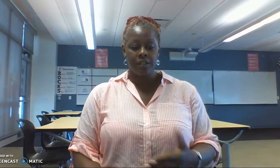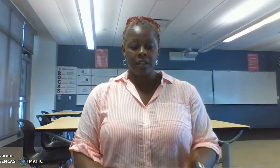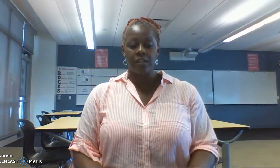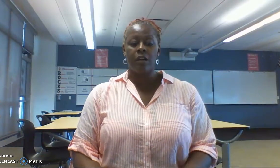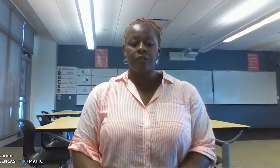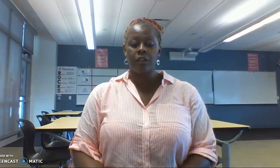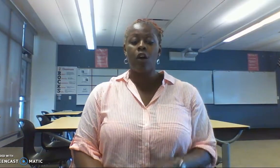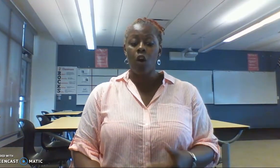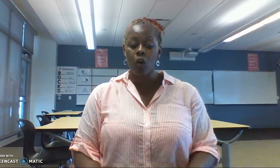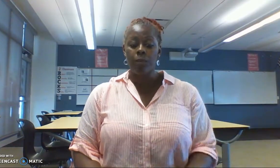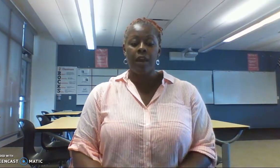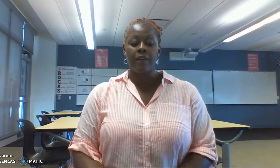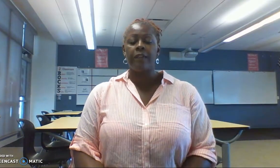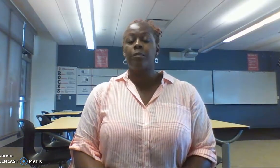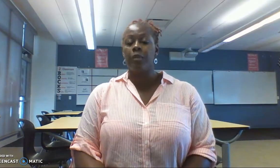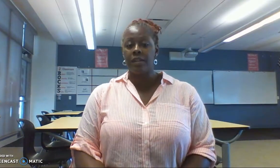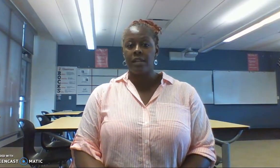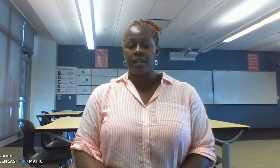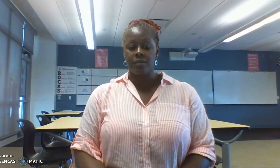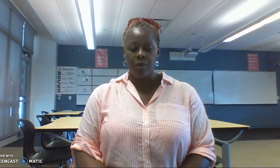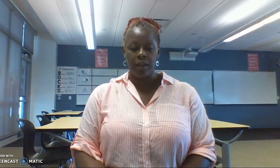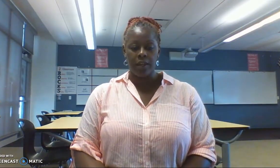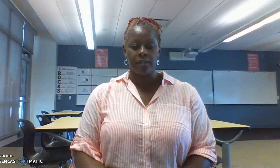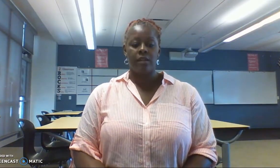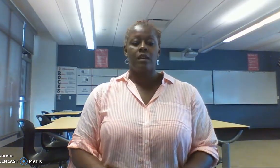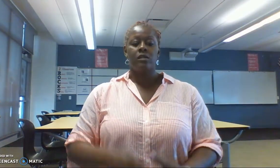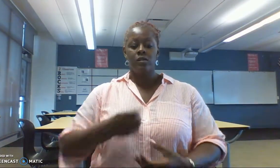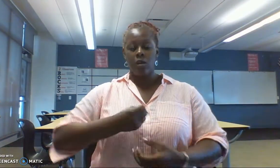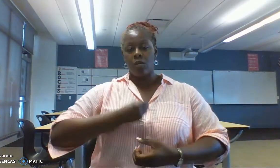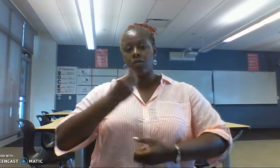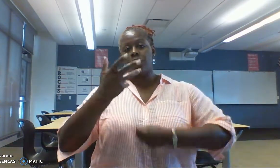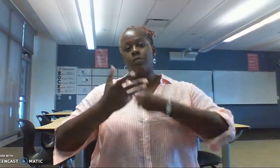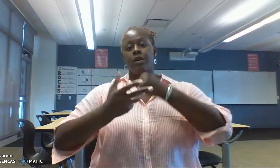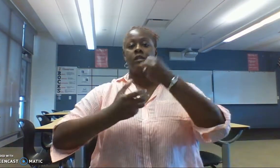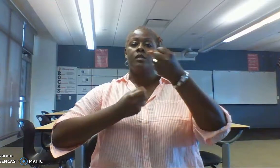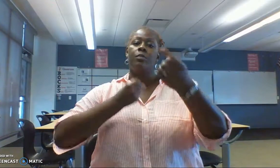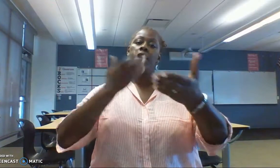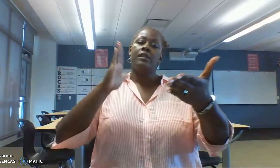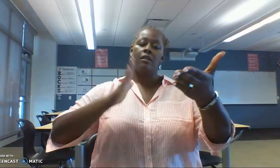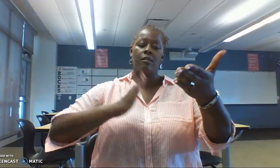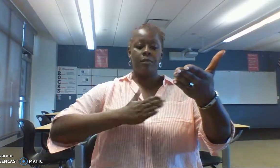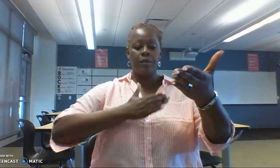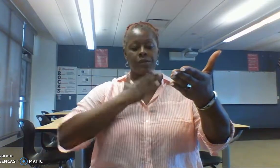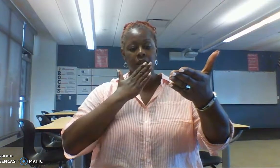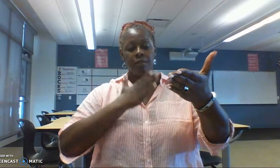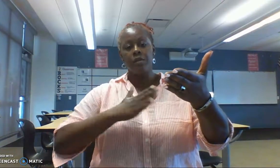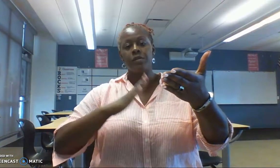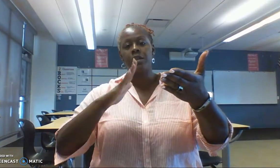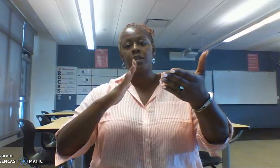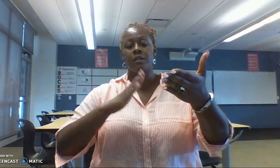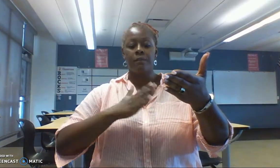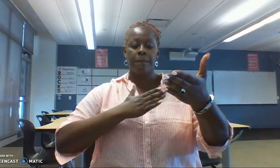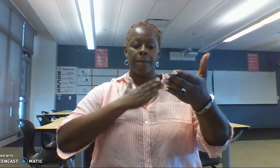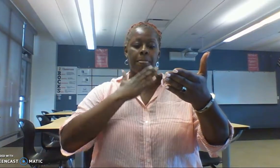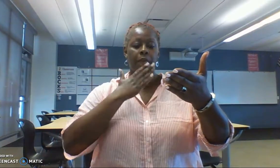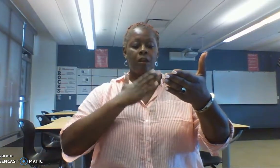Sing a song full of the hope that the present has brought us. So, express, music, full